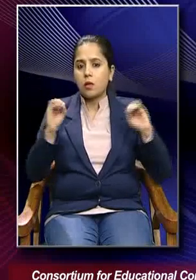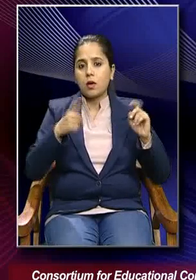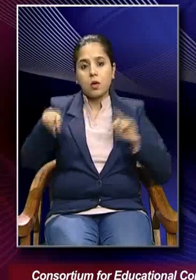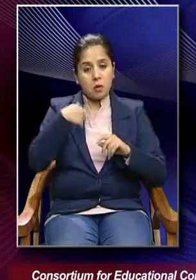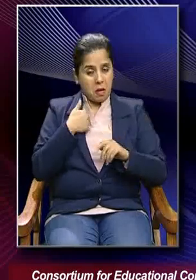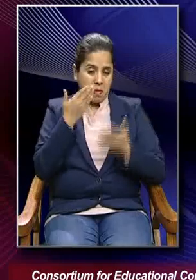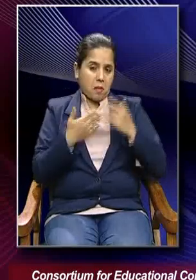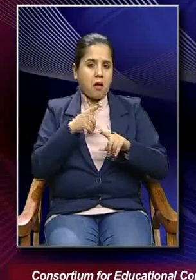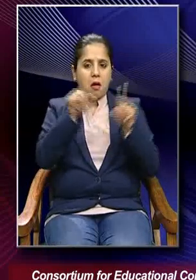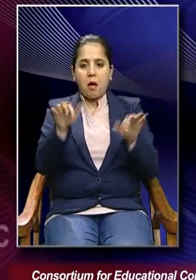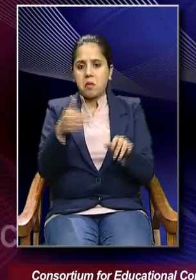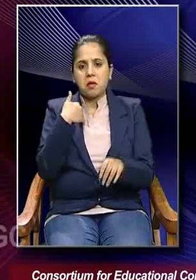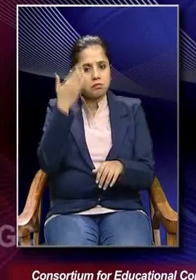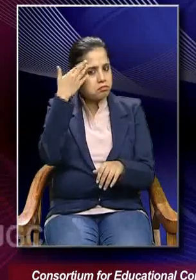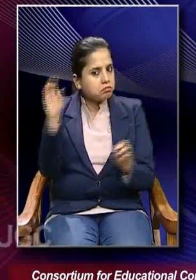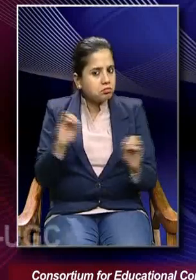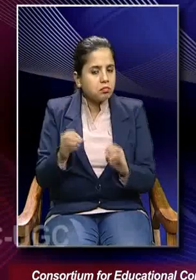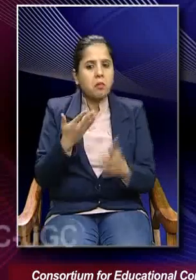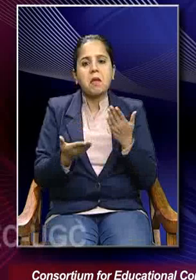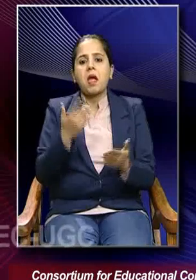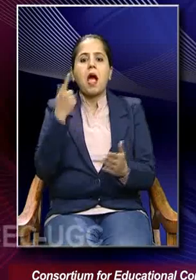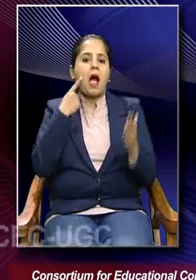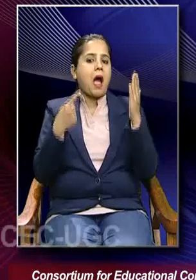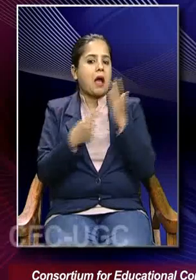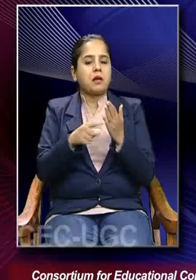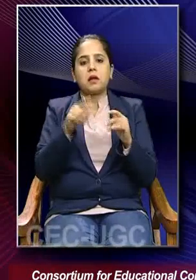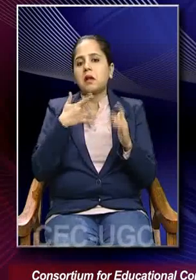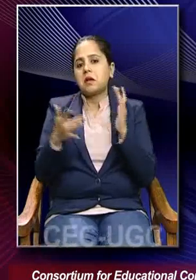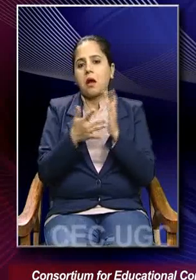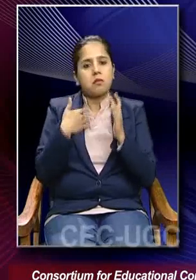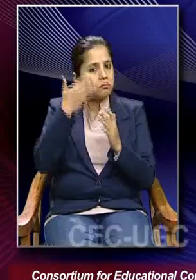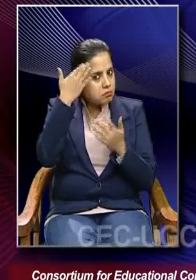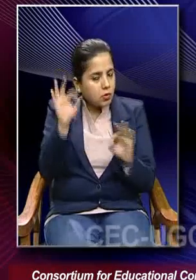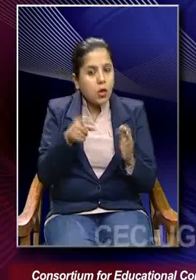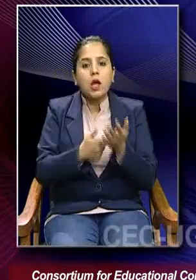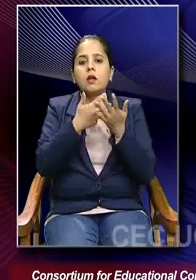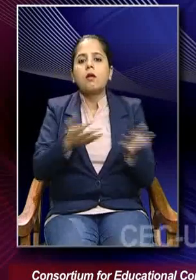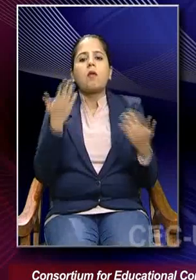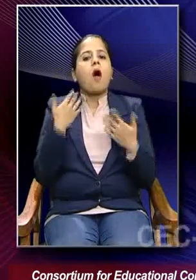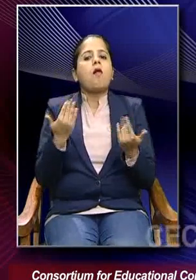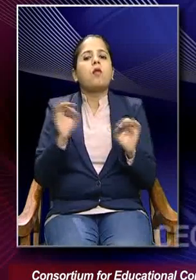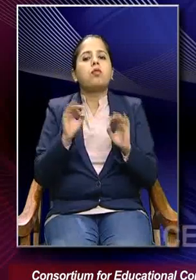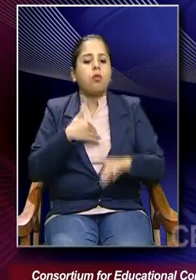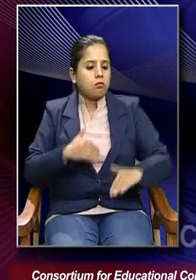computer or very computer IT because those resources